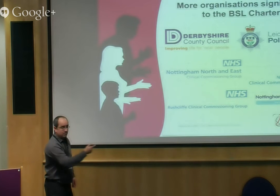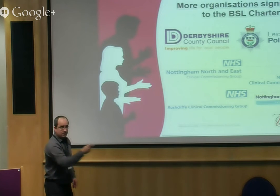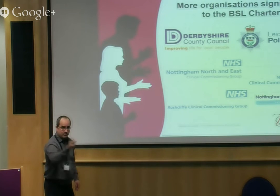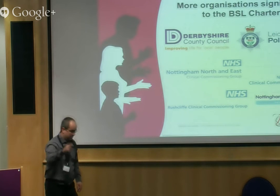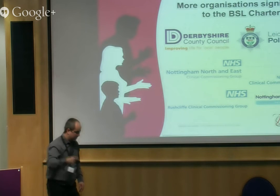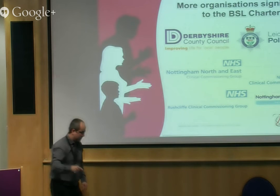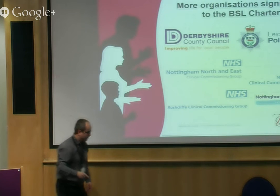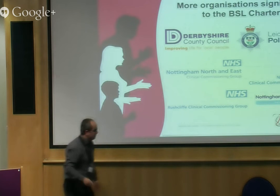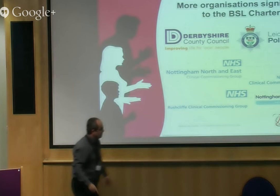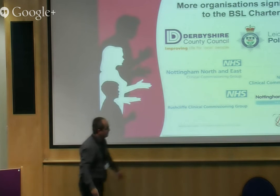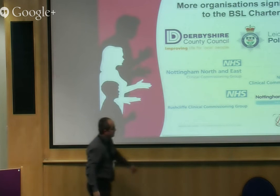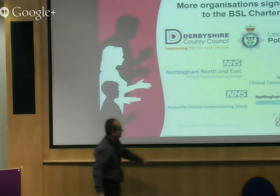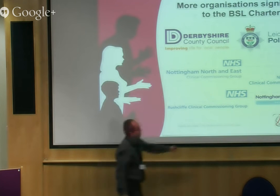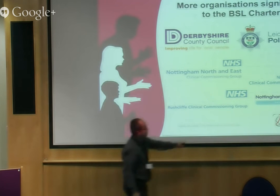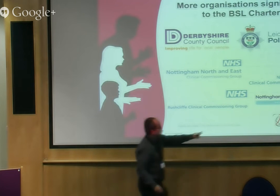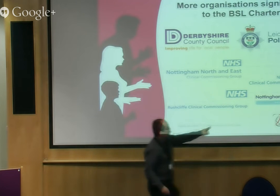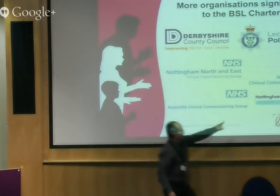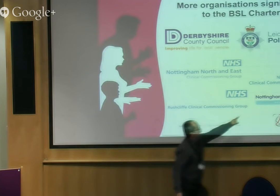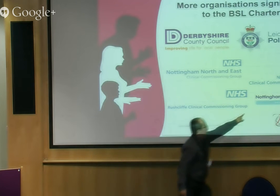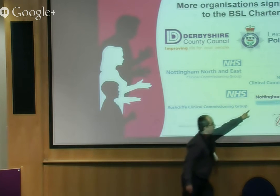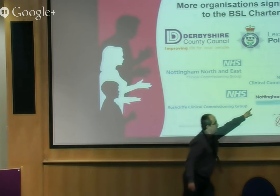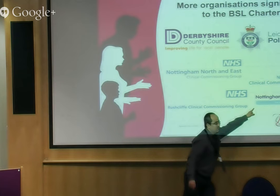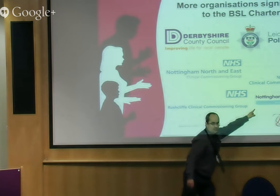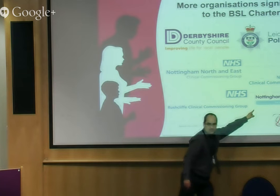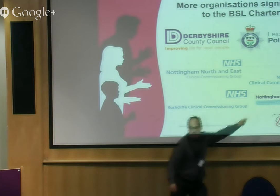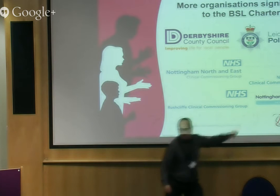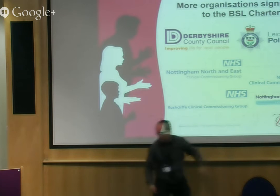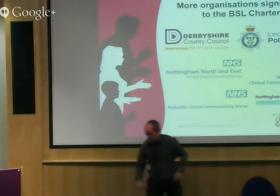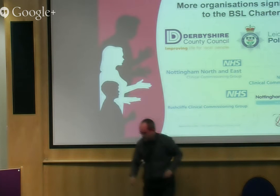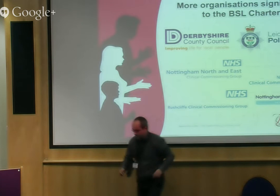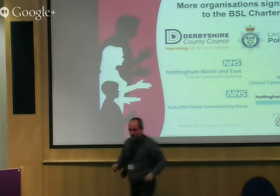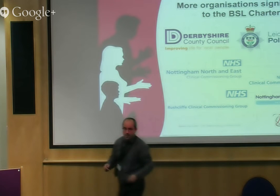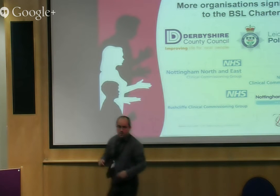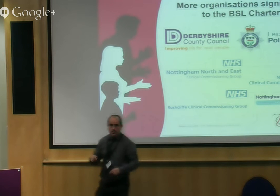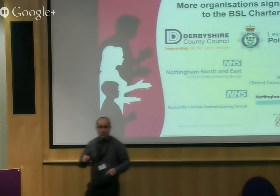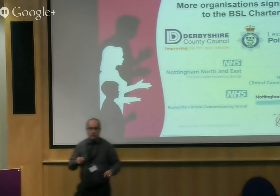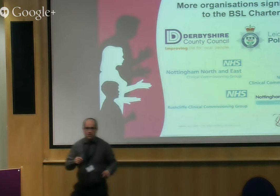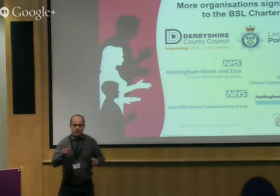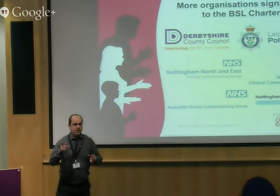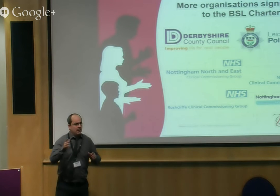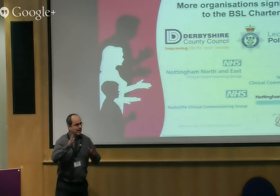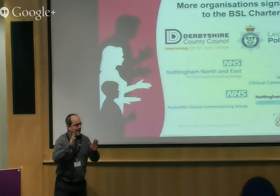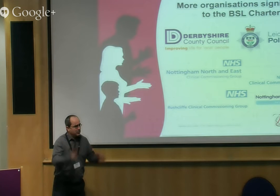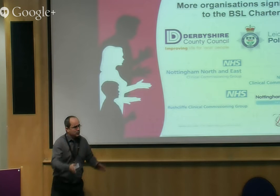There's some more organisations. Everyone that not include Deaf Society.